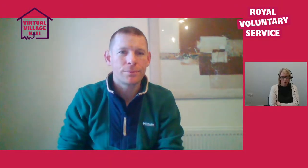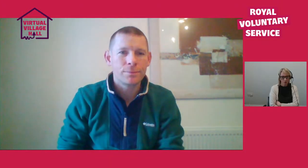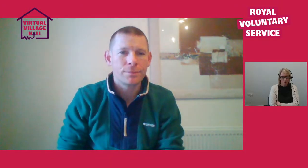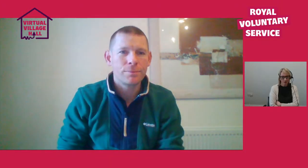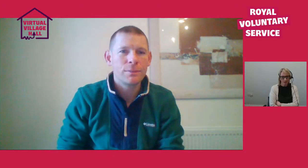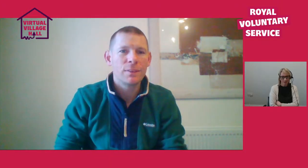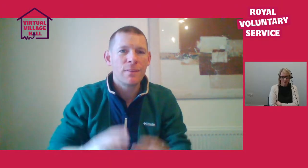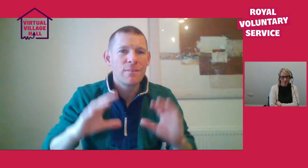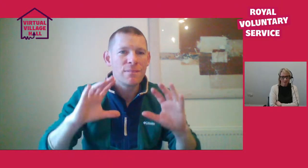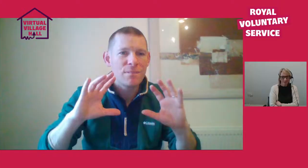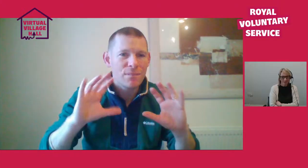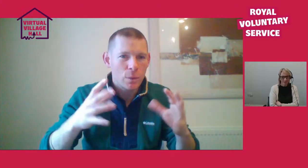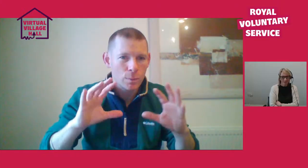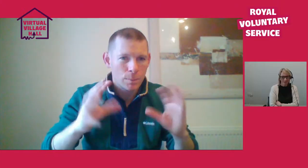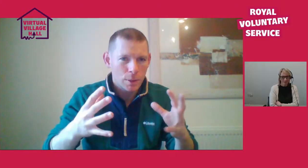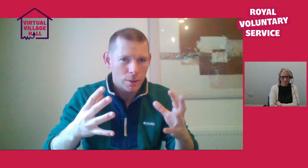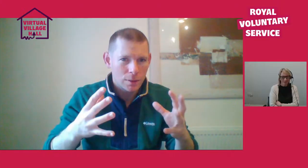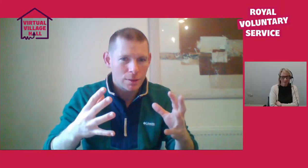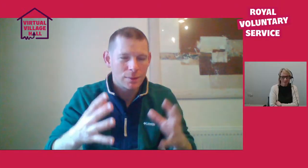football,